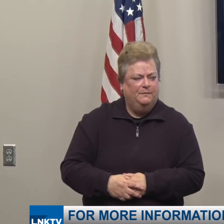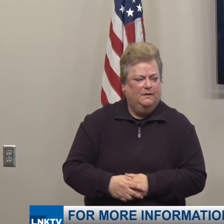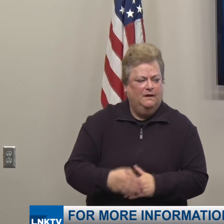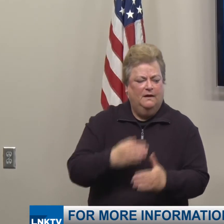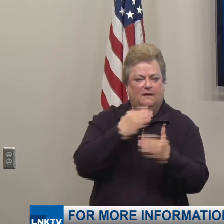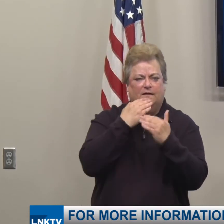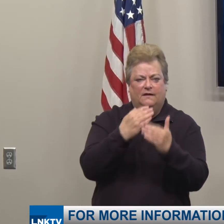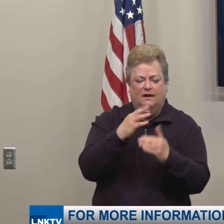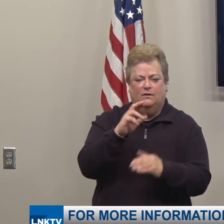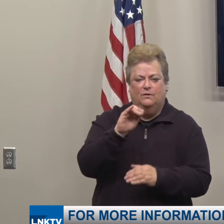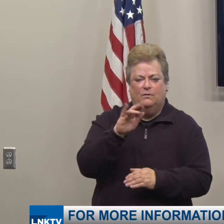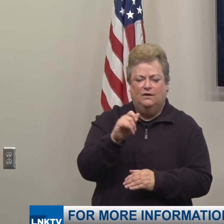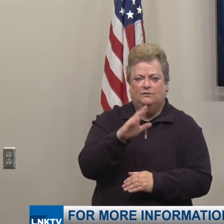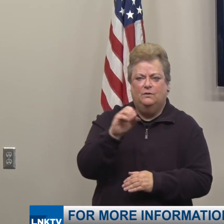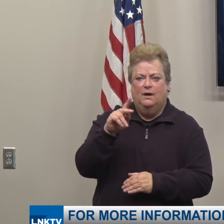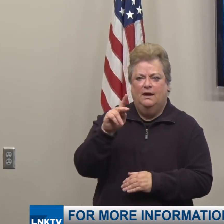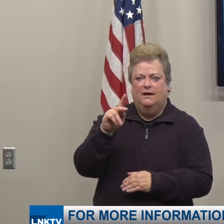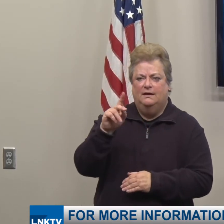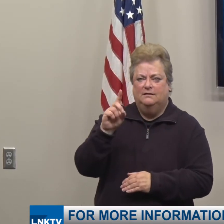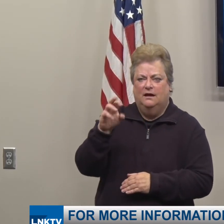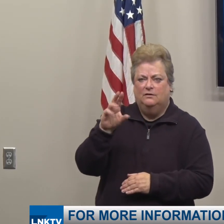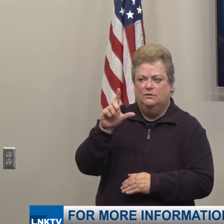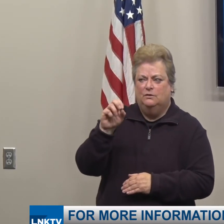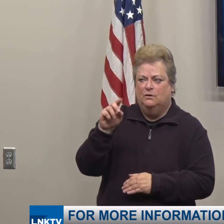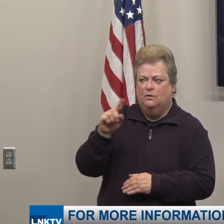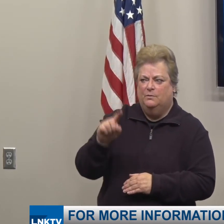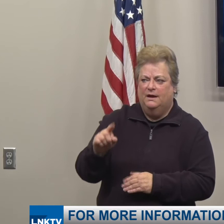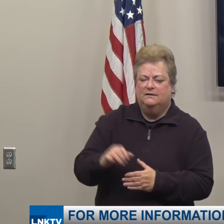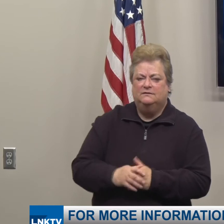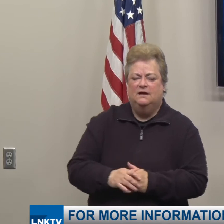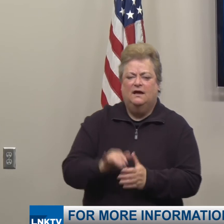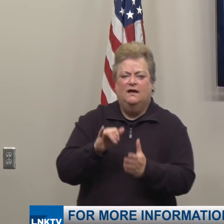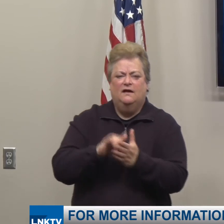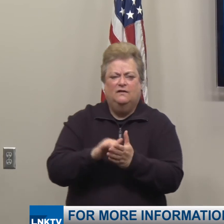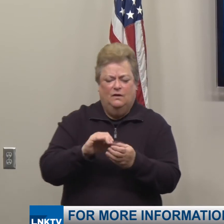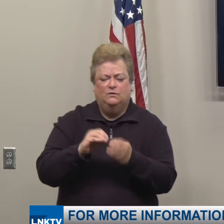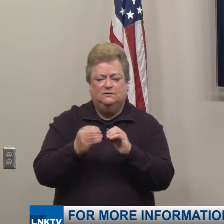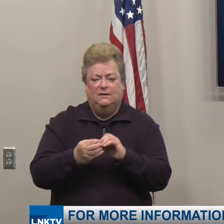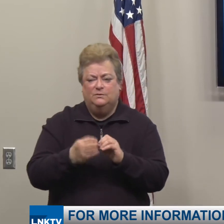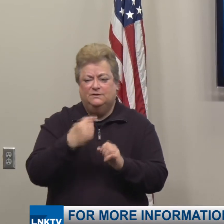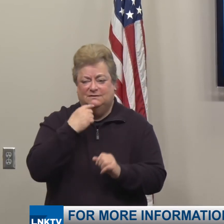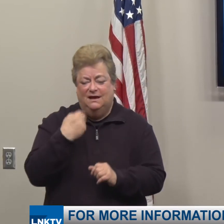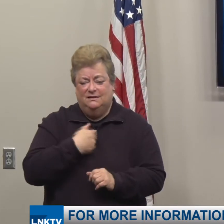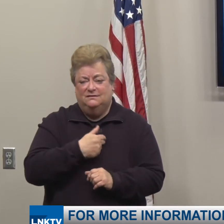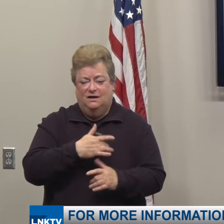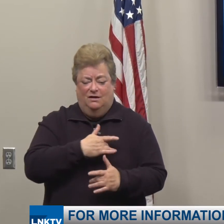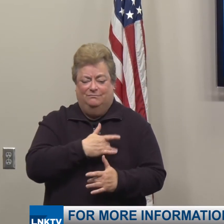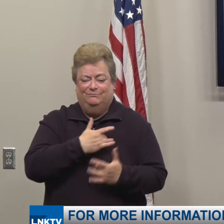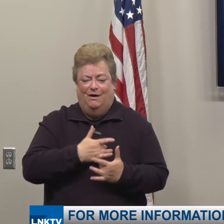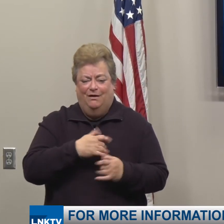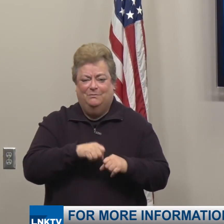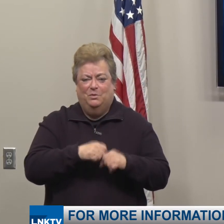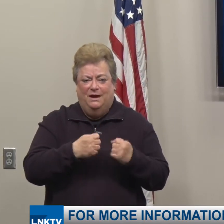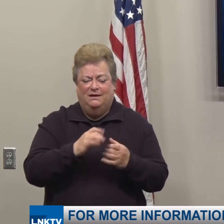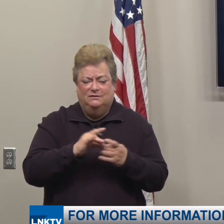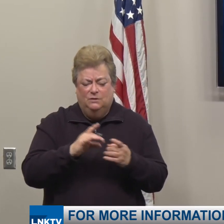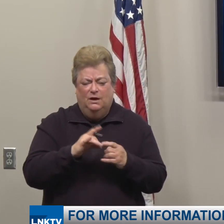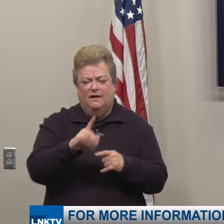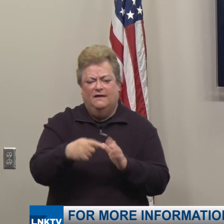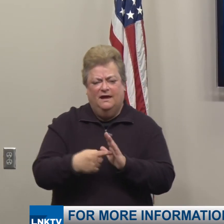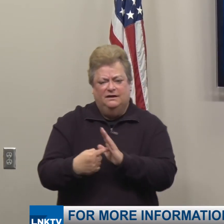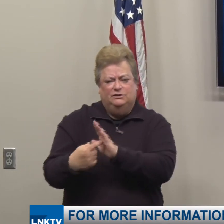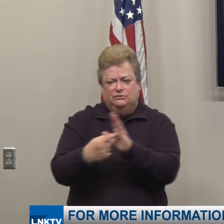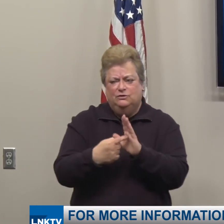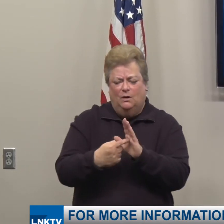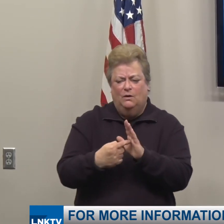Thank you, Raju and Director Lopez. These numbers tell a heartbreaking story. They vividly illustrate